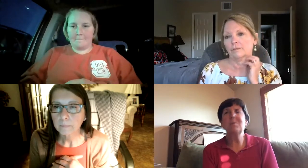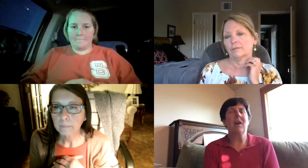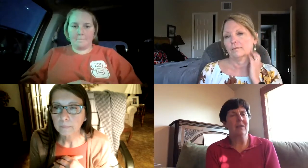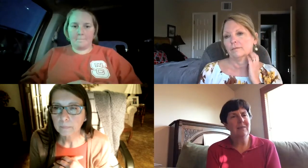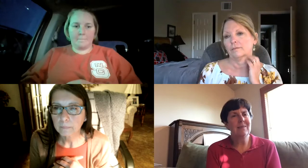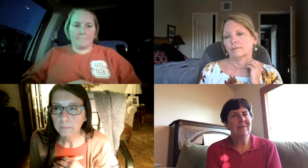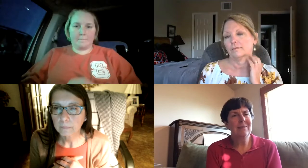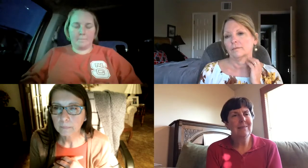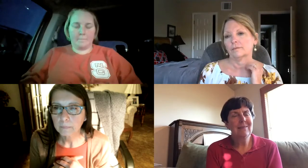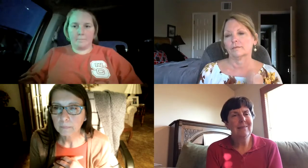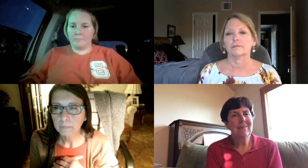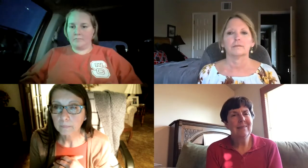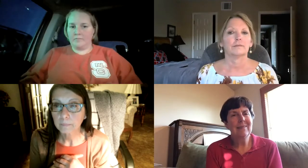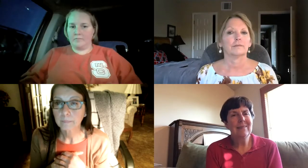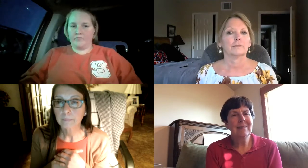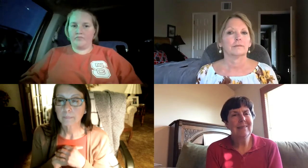Smart.